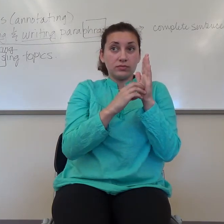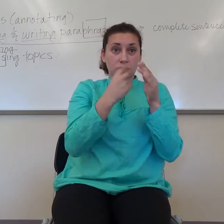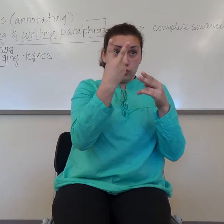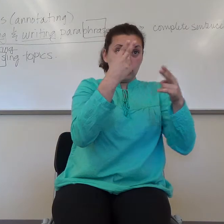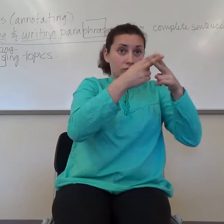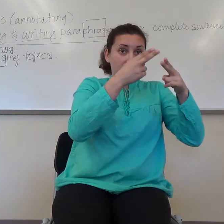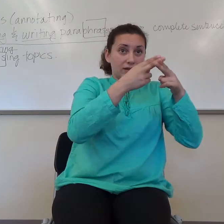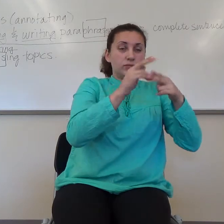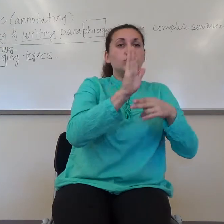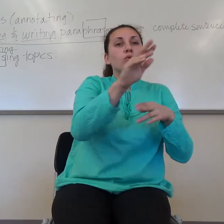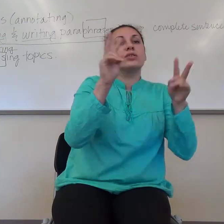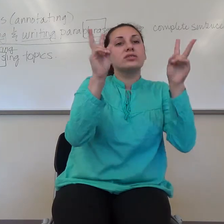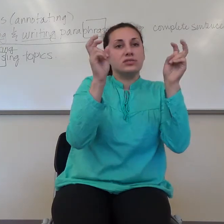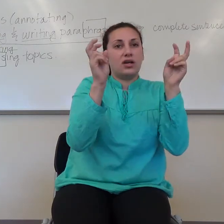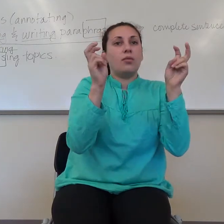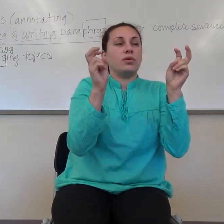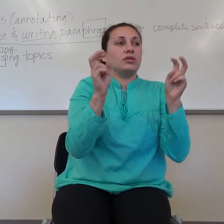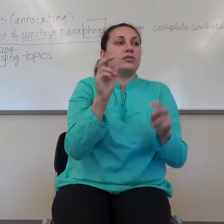Neshoba is the topic.